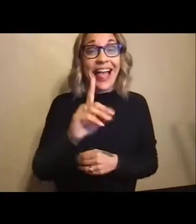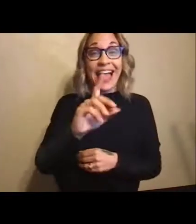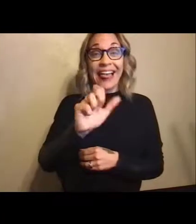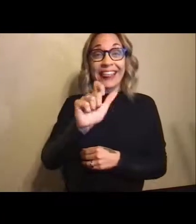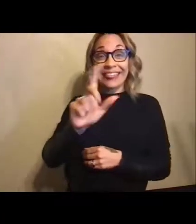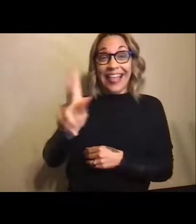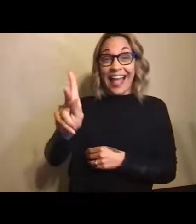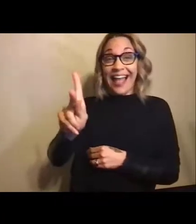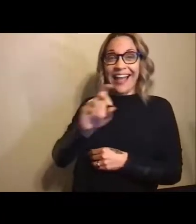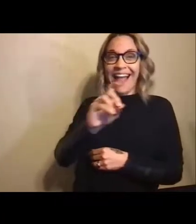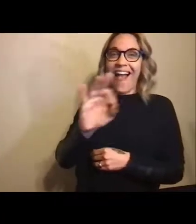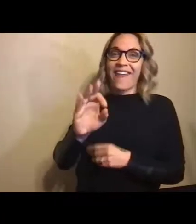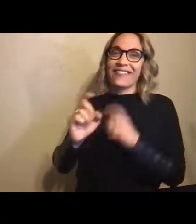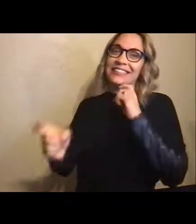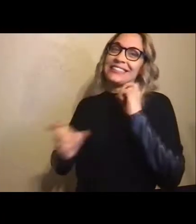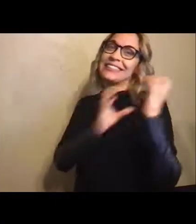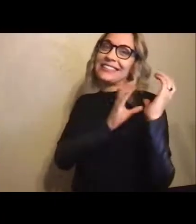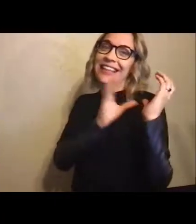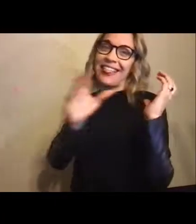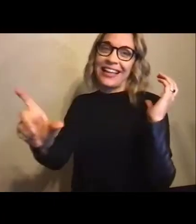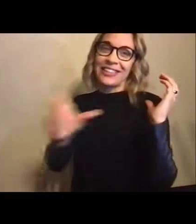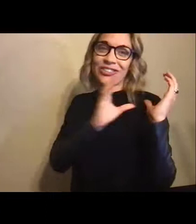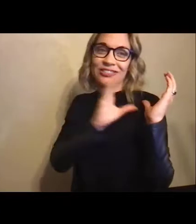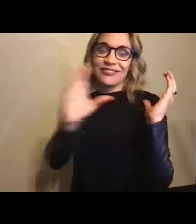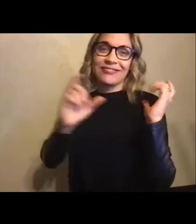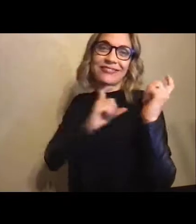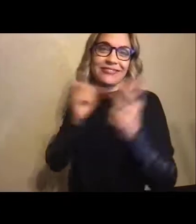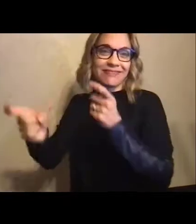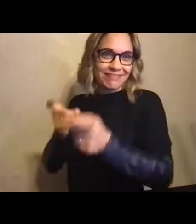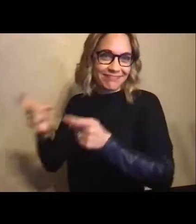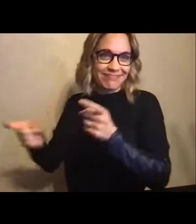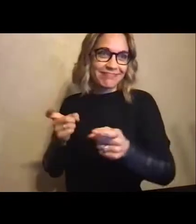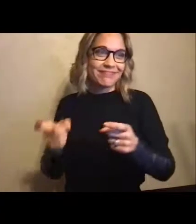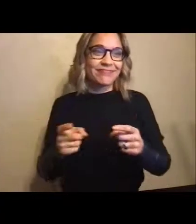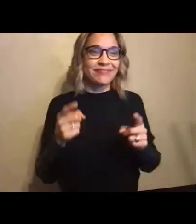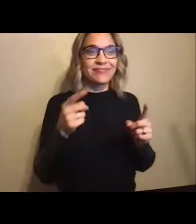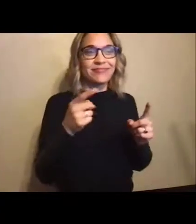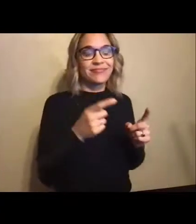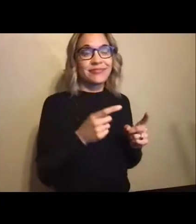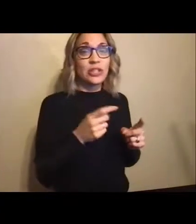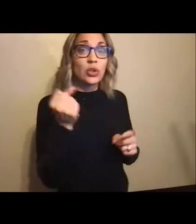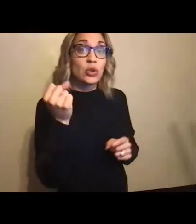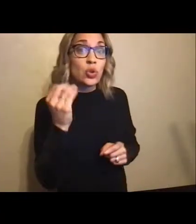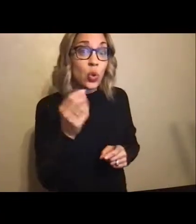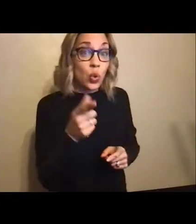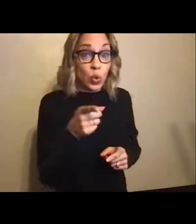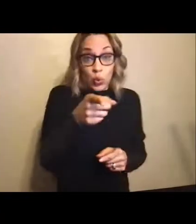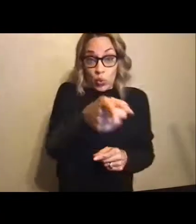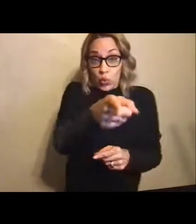Look where the next one's going to take us. Lack of delegation.